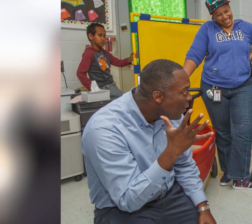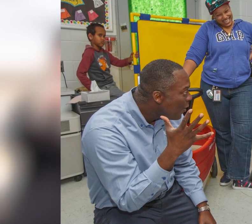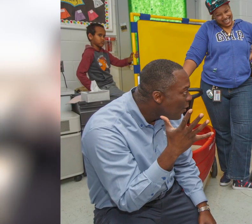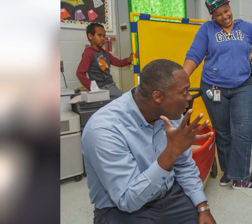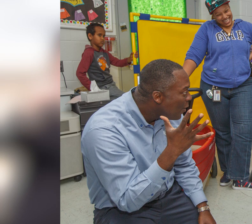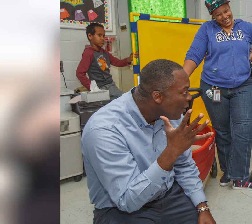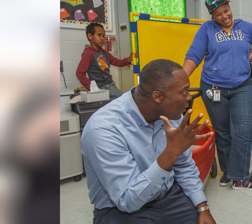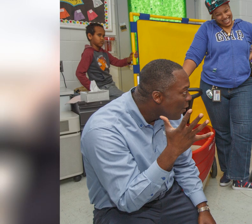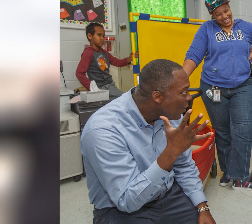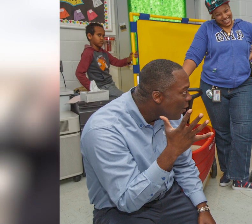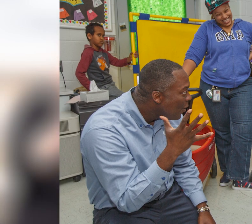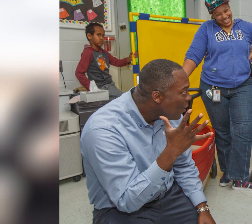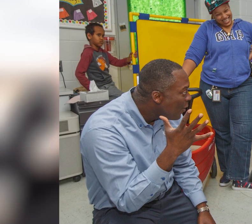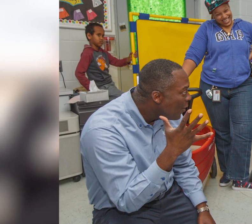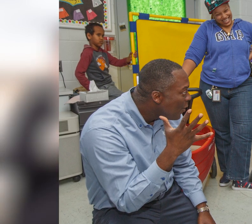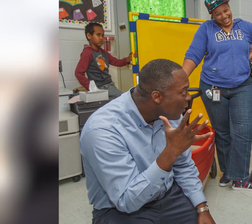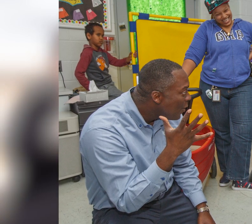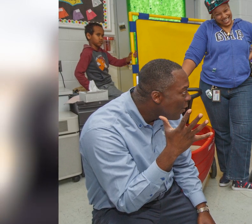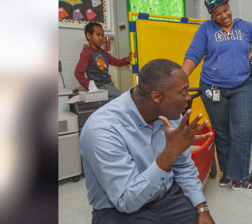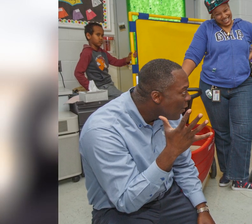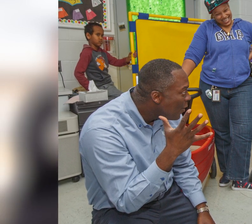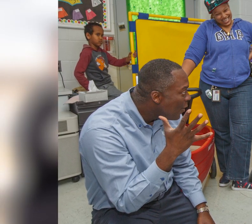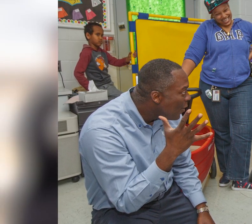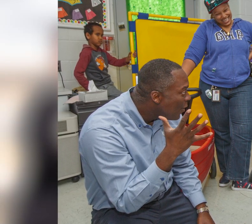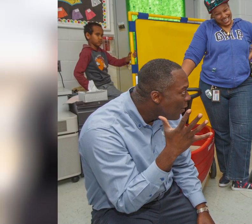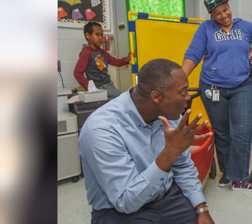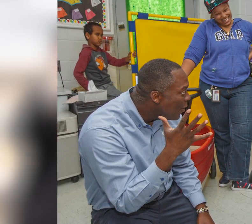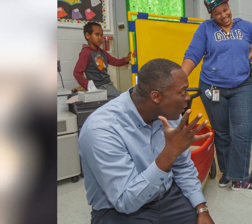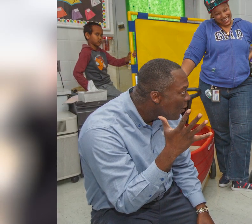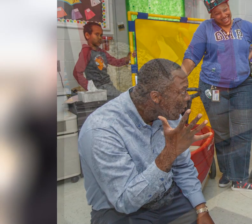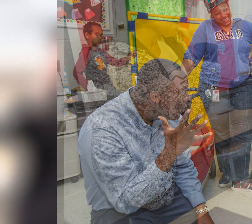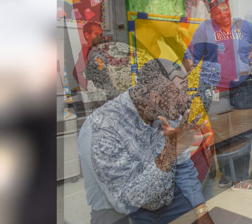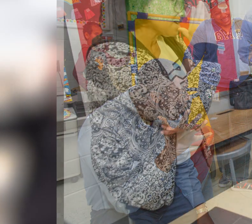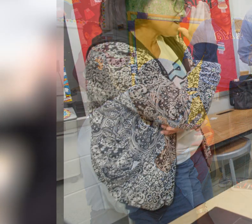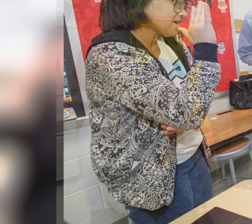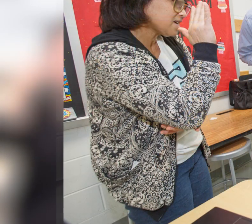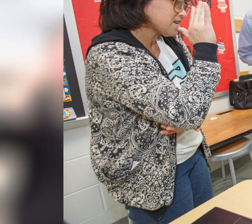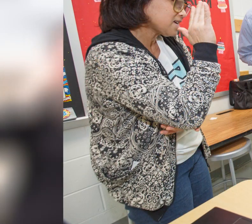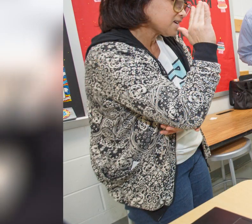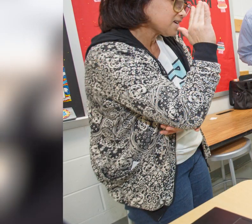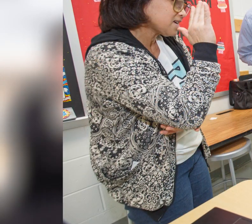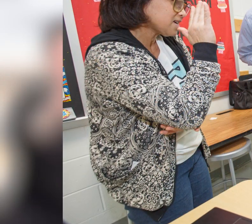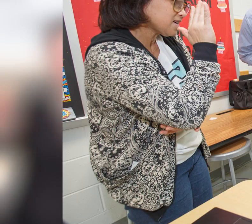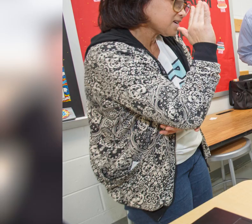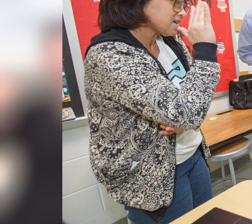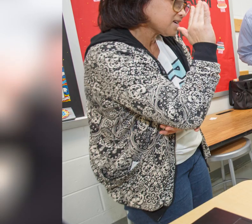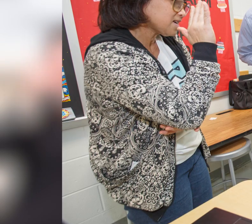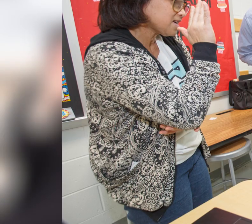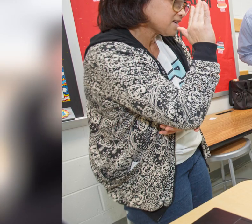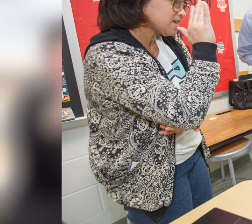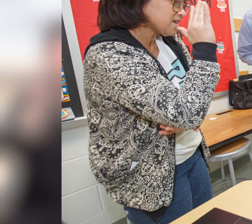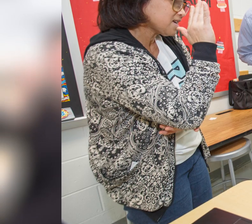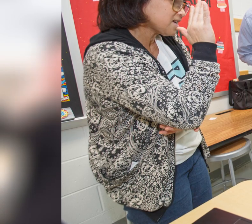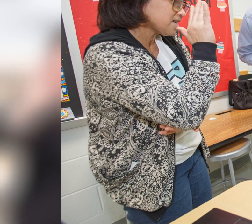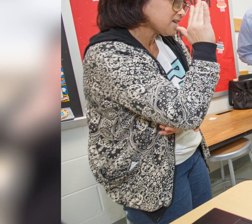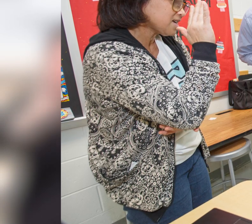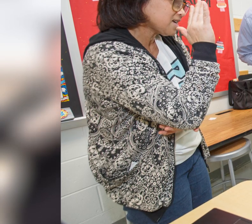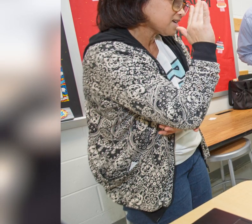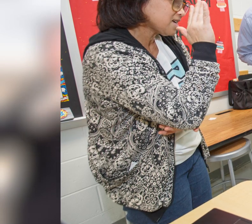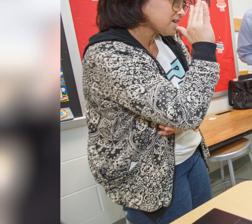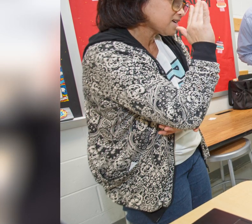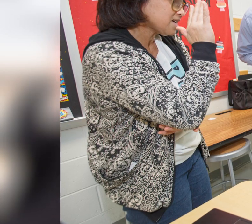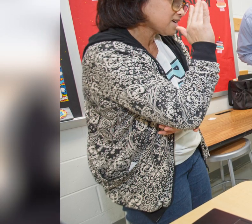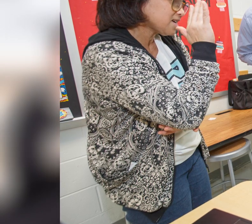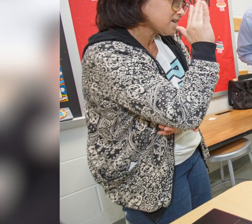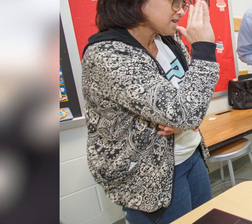education. I see you. I hear you. And I remain committed to meeting the needs of every learner because